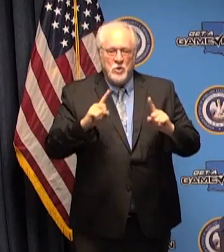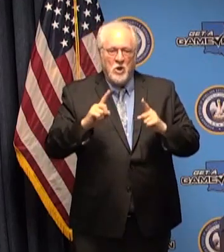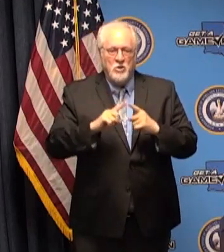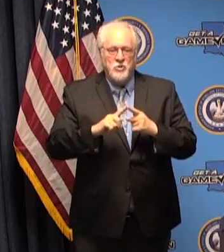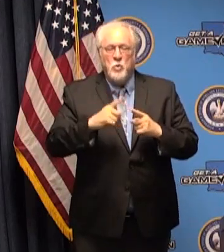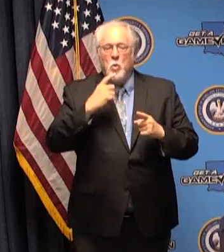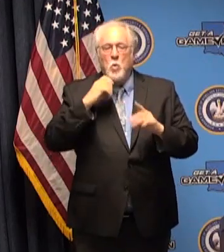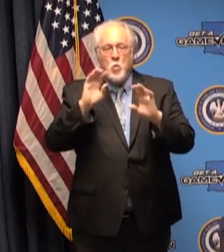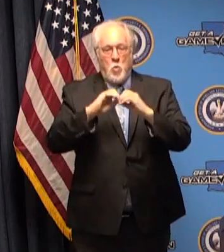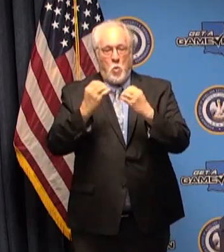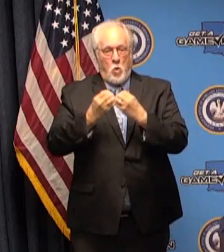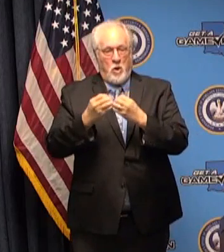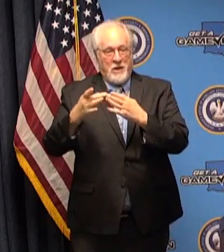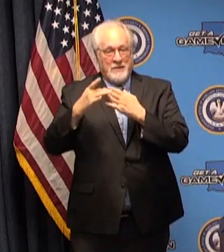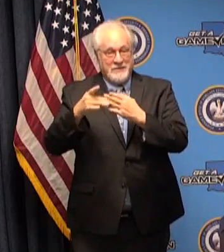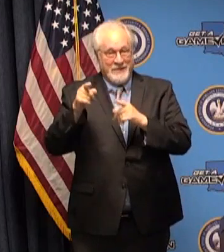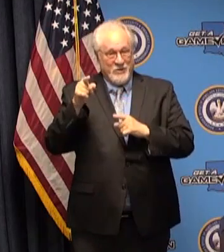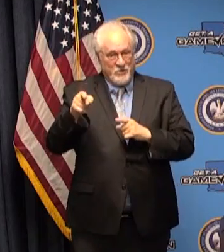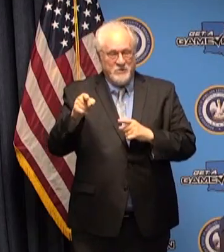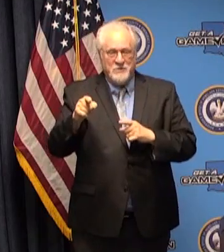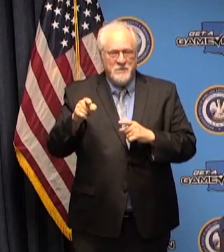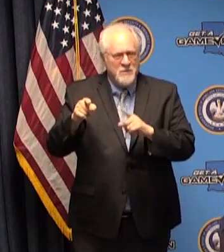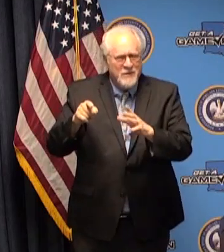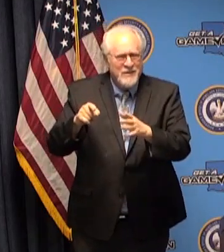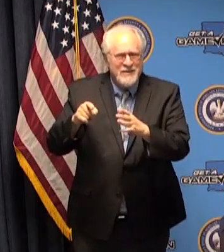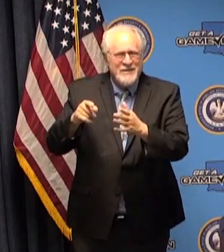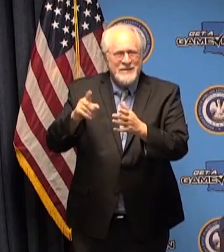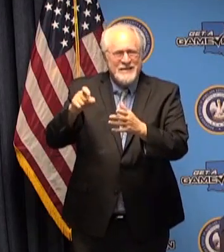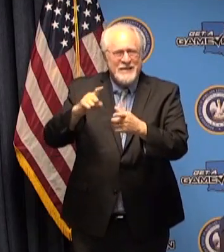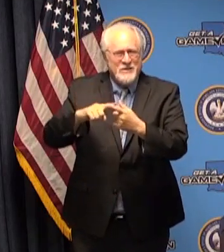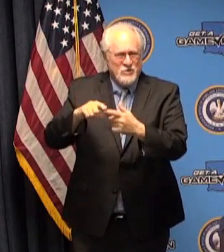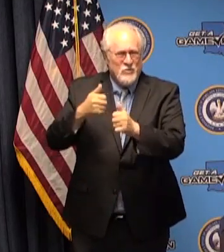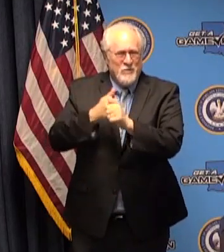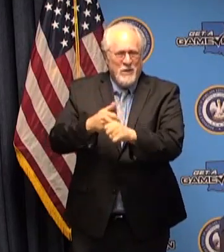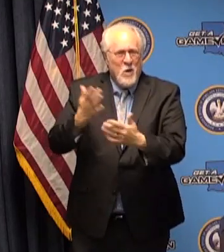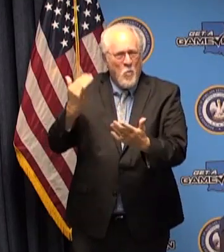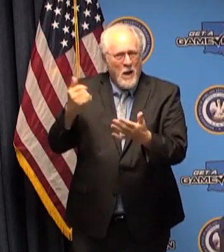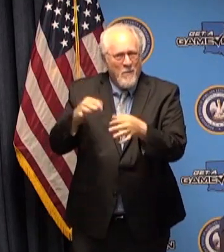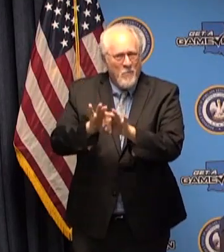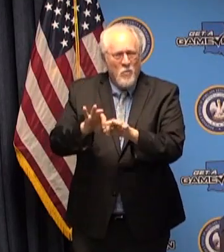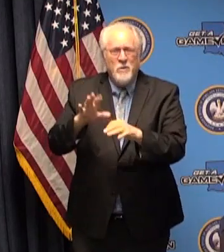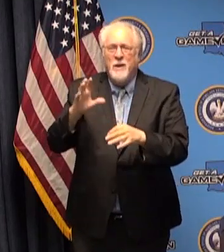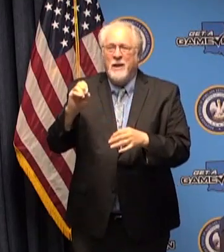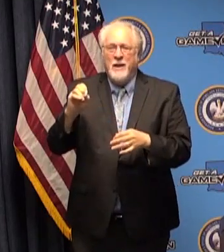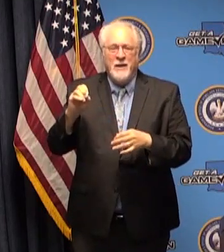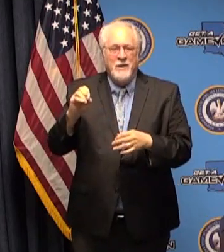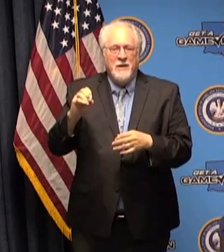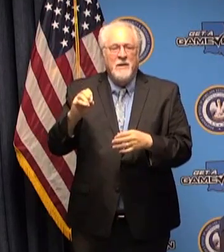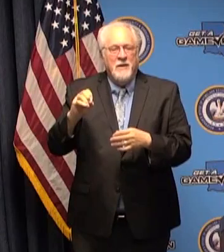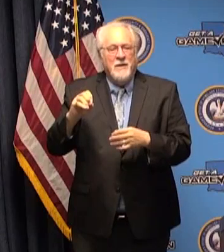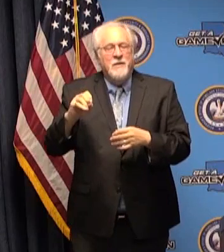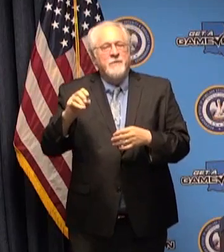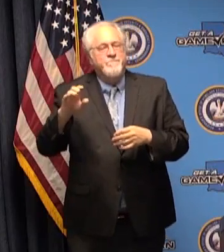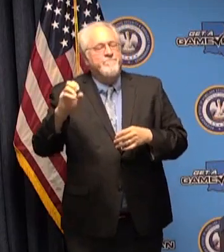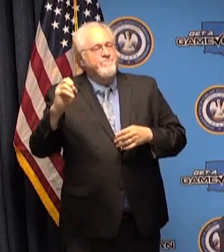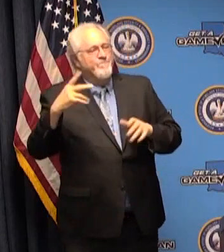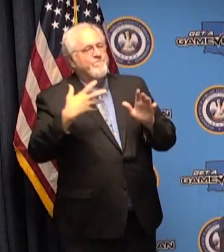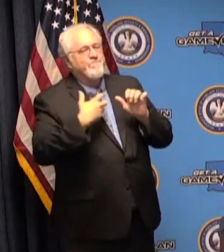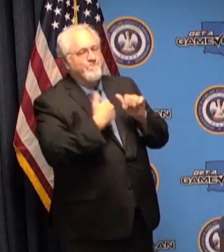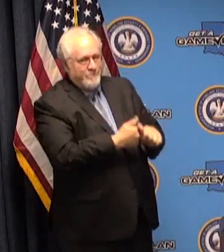to event organizers and different individuals about the need to comply, why it's important, and to gain their